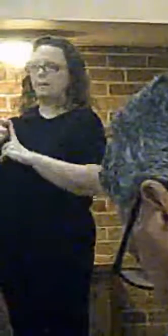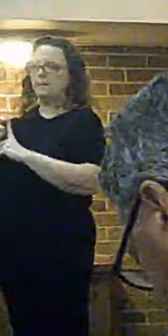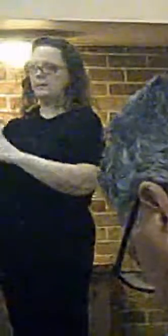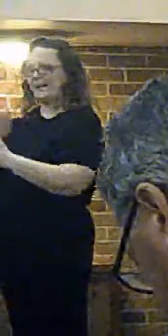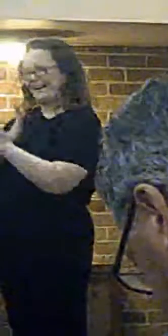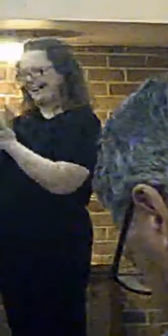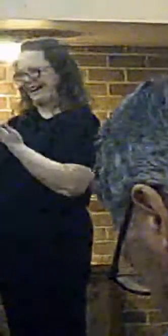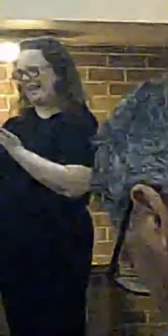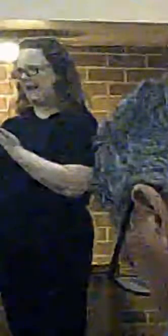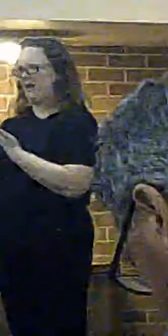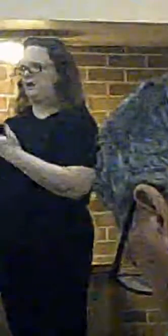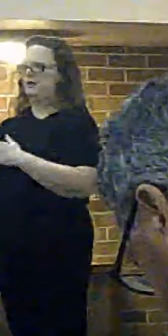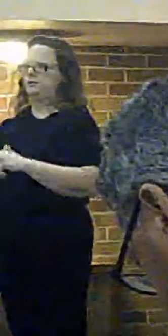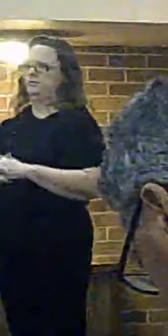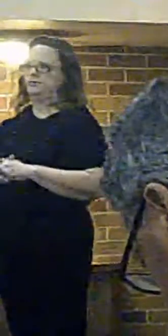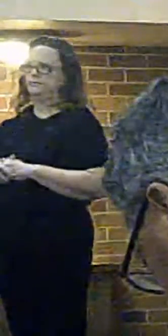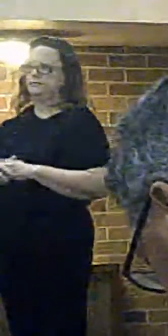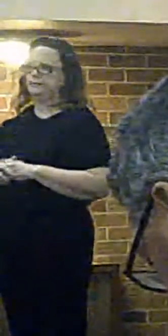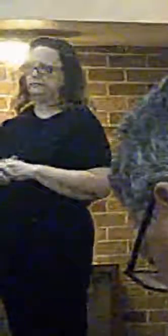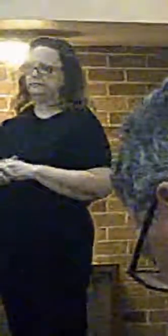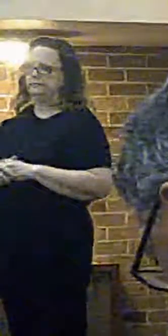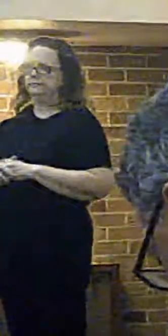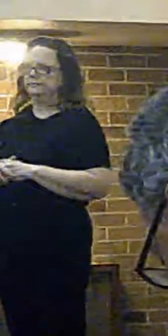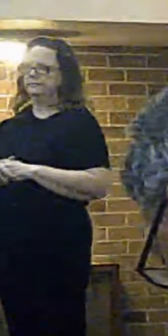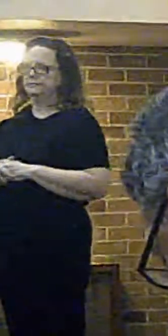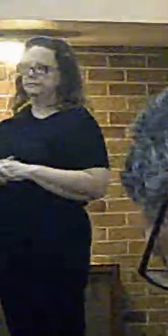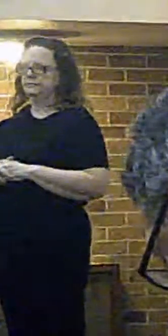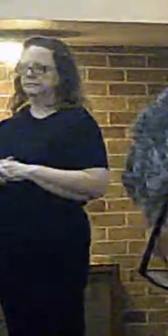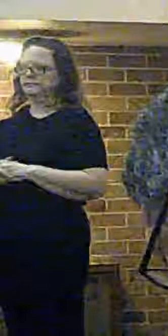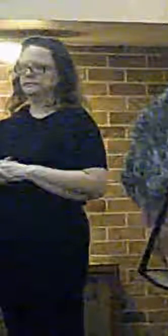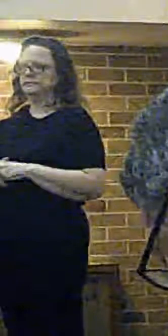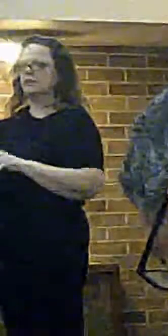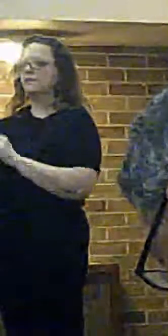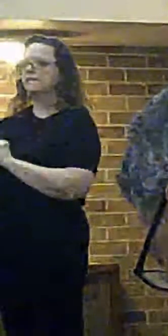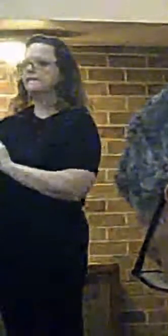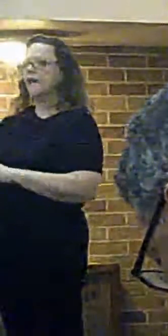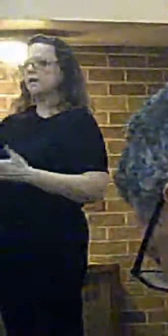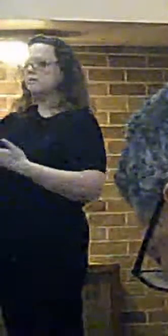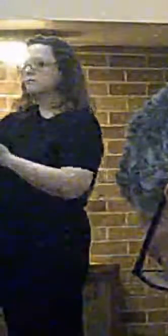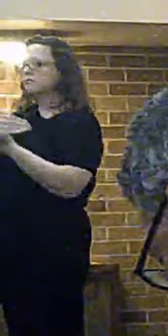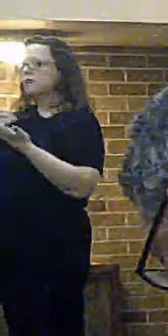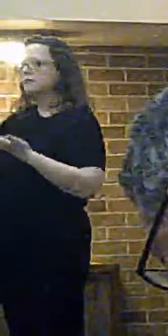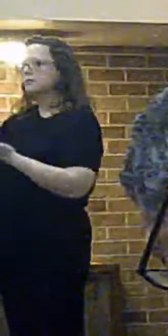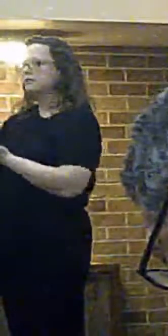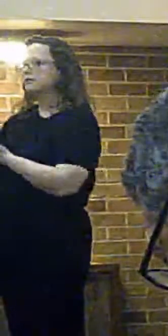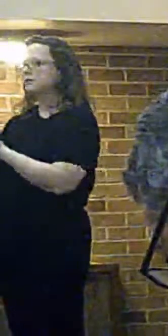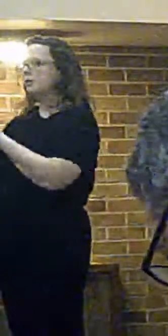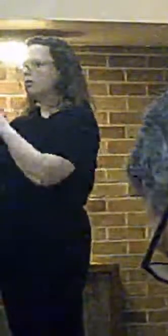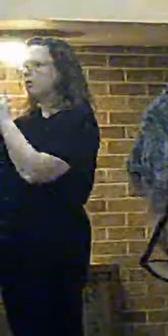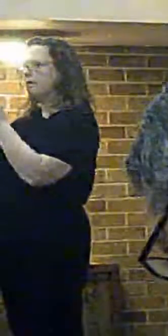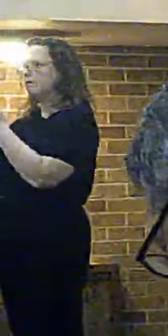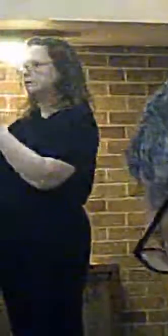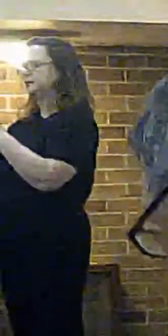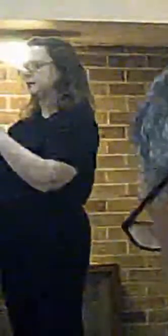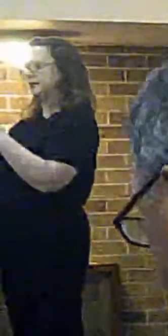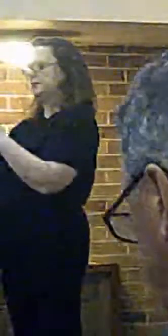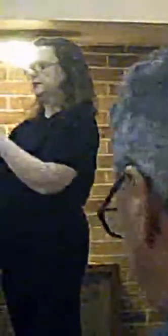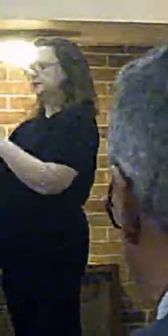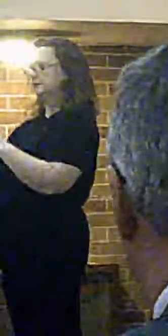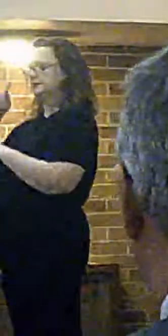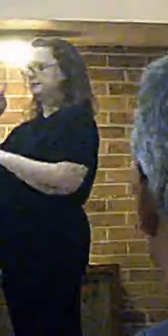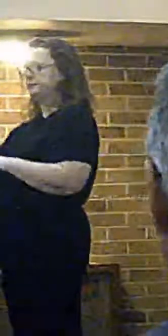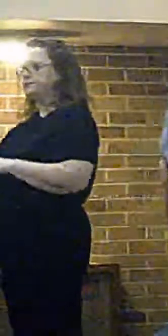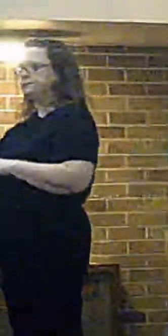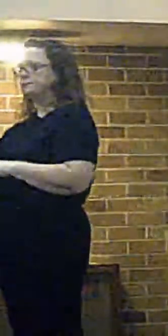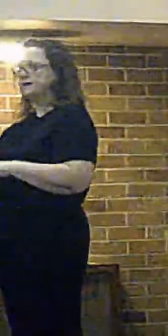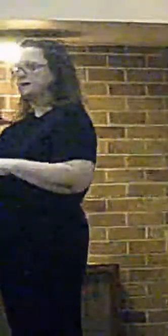I've made that point clear ad nauseum. But what I've also said is, the Fire and Rescue Authority are required to consider